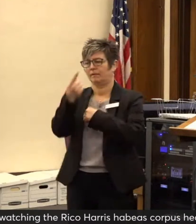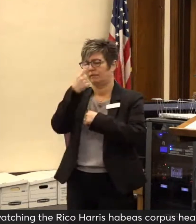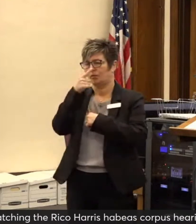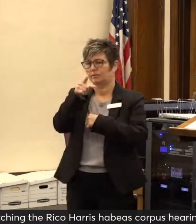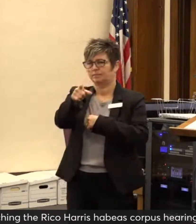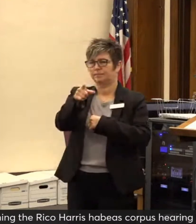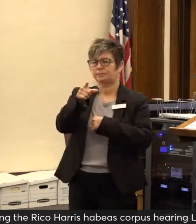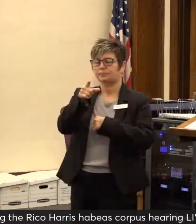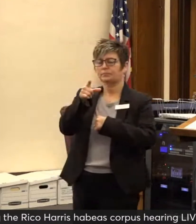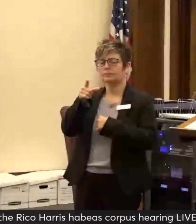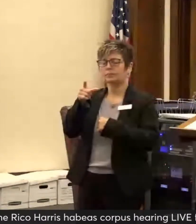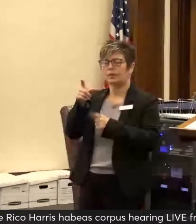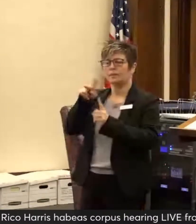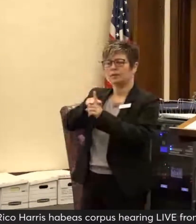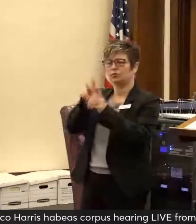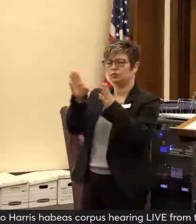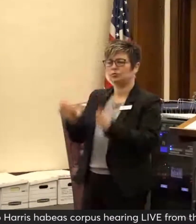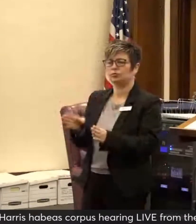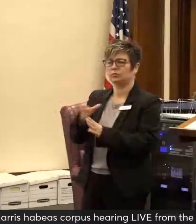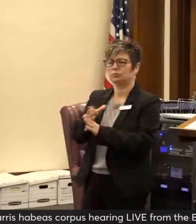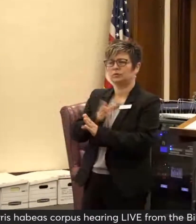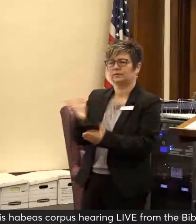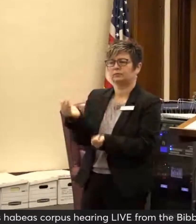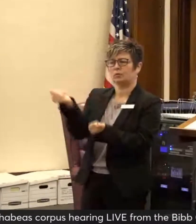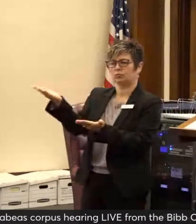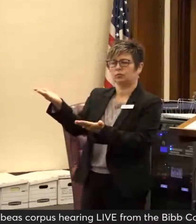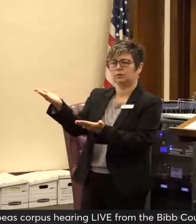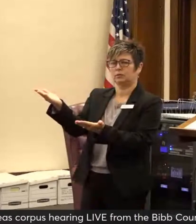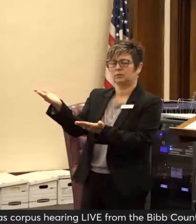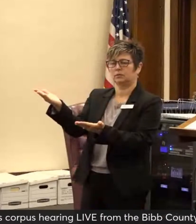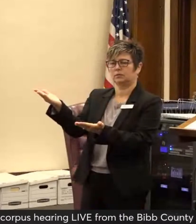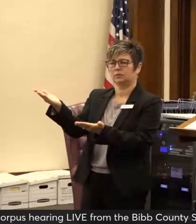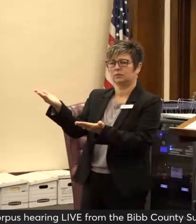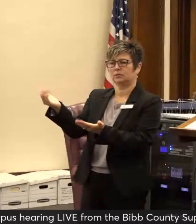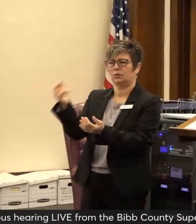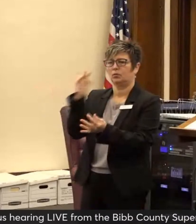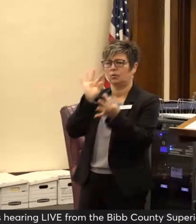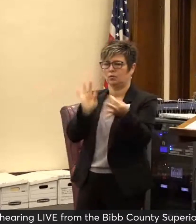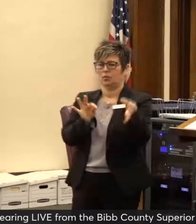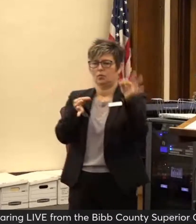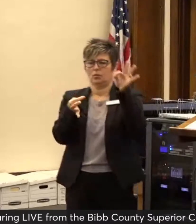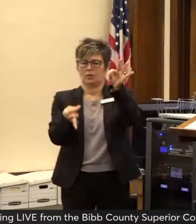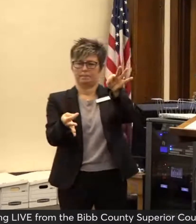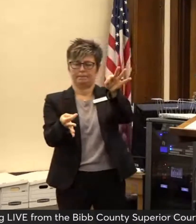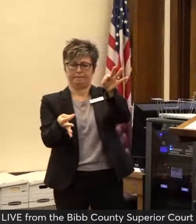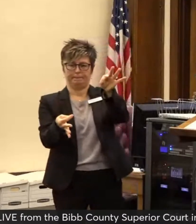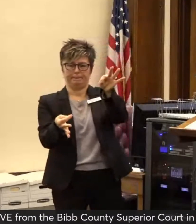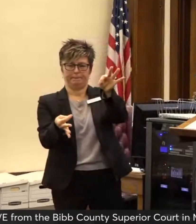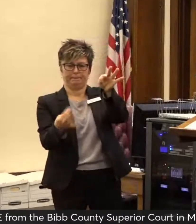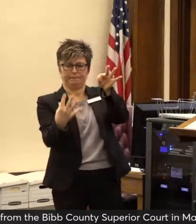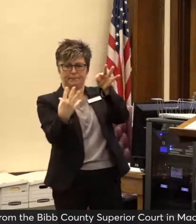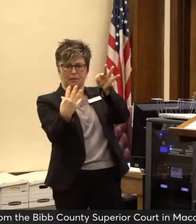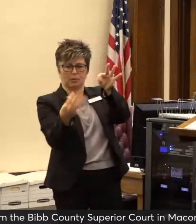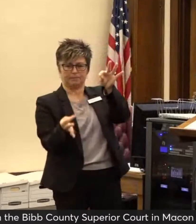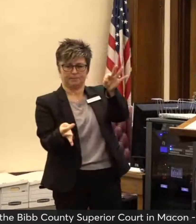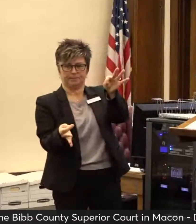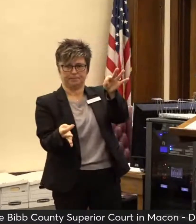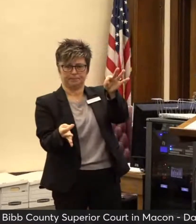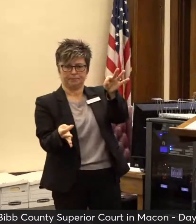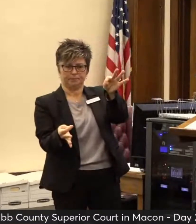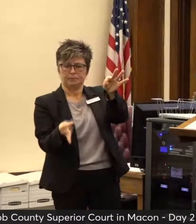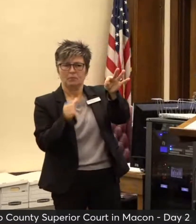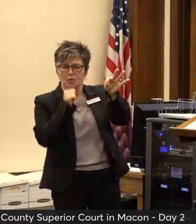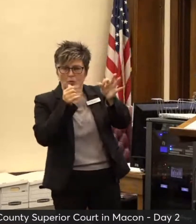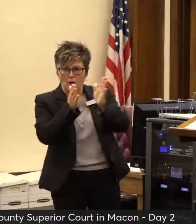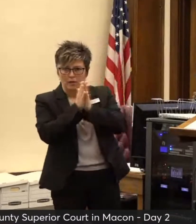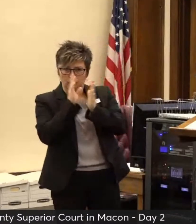motions. And I'm just going to ask, I'm going to kind of hold it up to the camera. I don't know if you'll be able to see it. I'm not going to ask you to read it, but